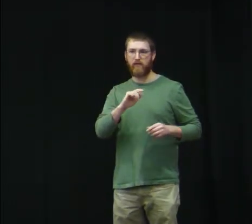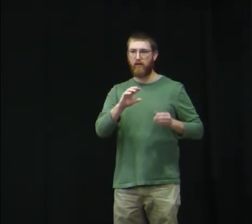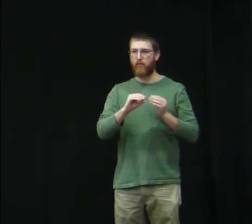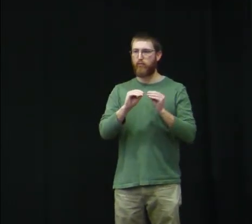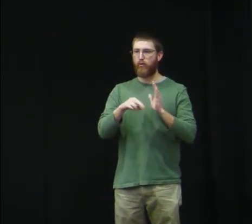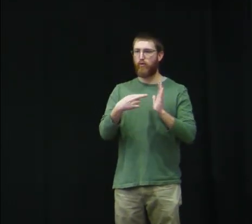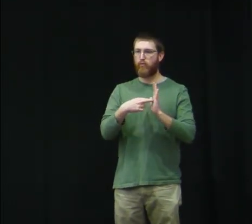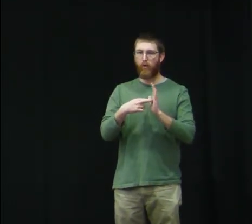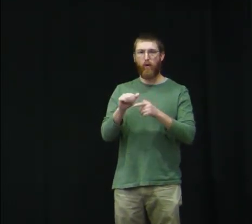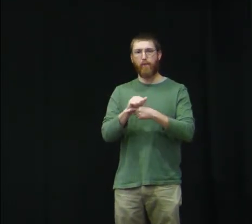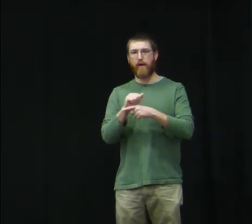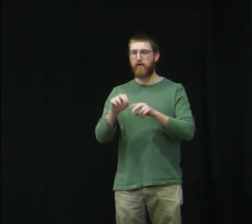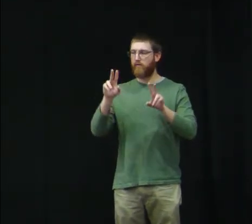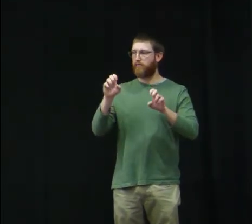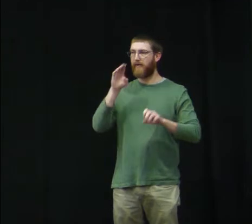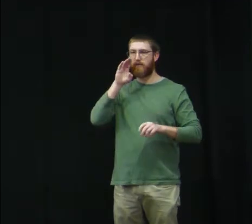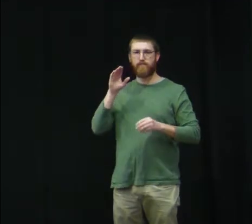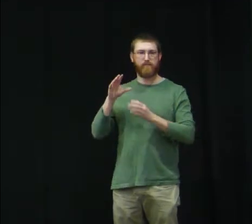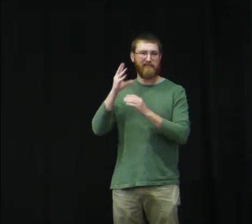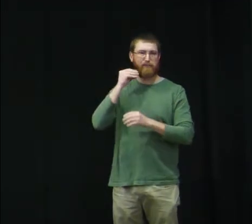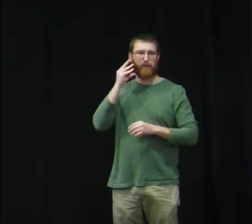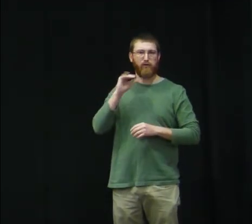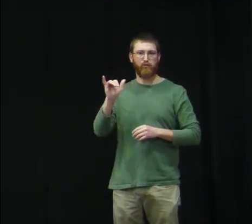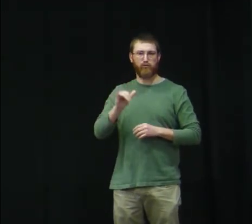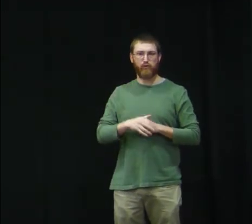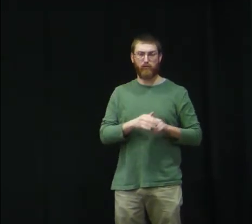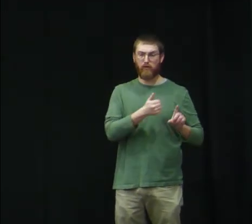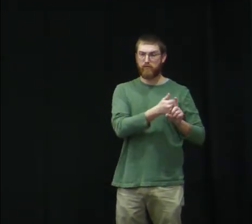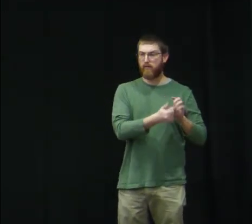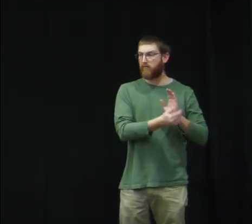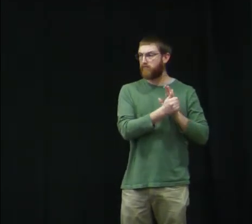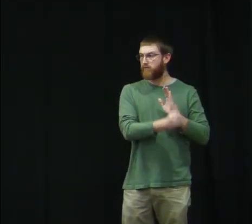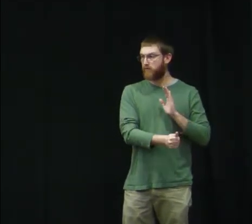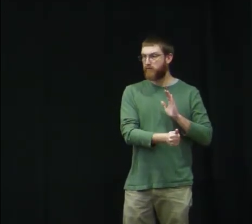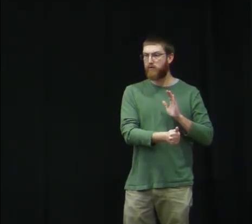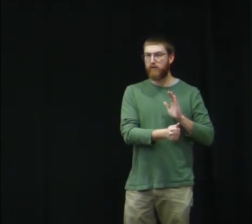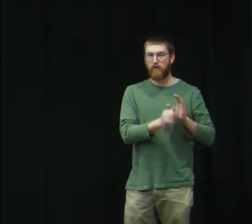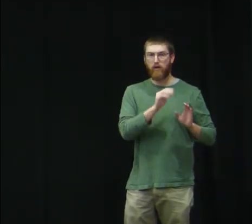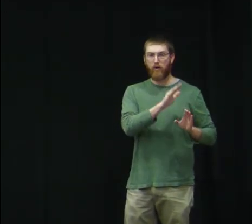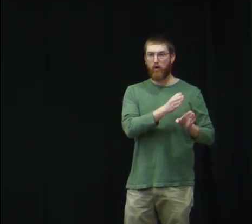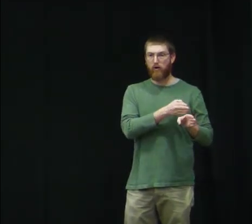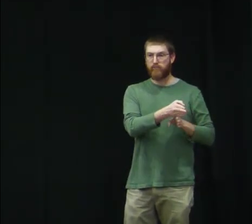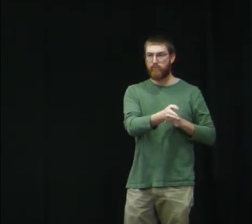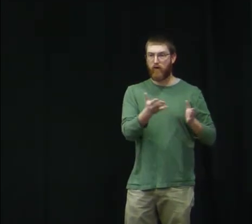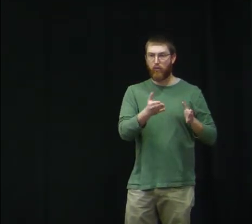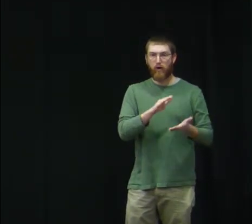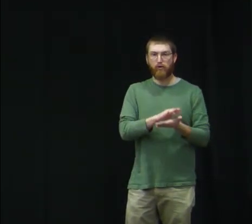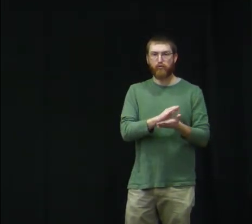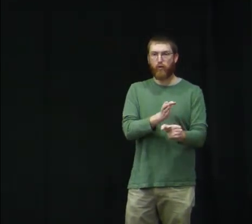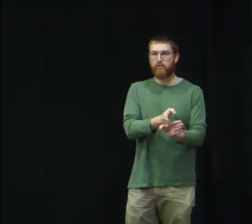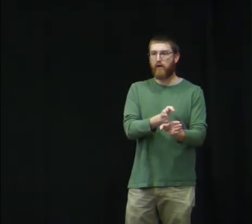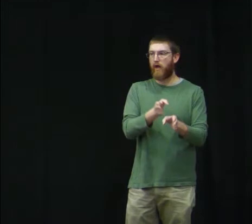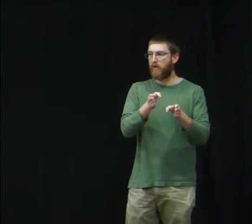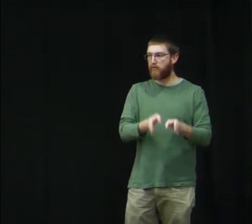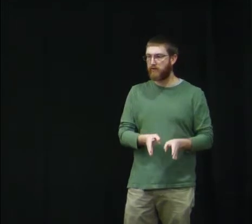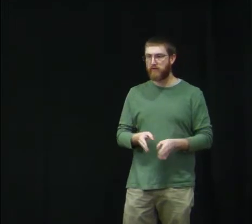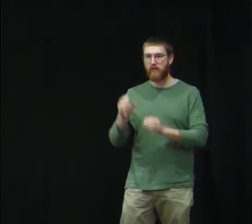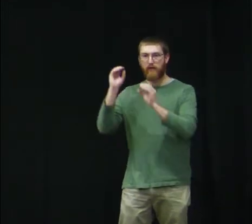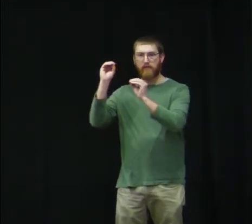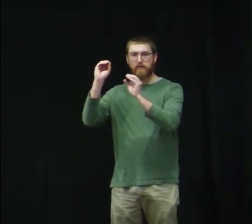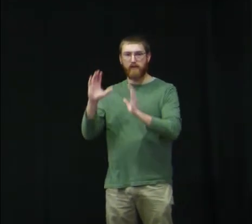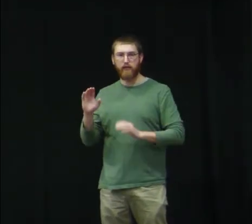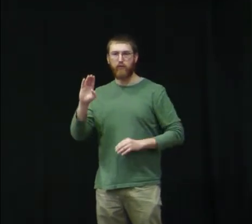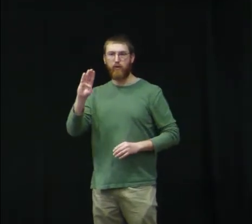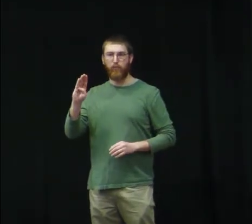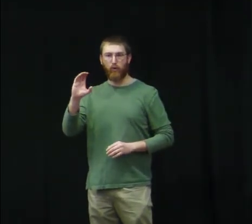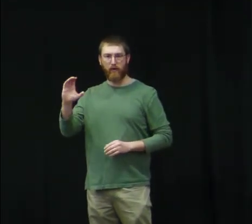part of that practical experience. So, and she's very skilled. Maggie's a school psych by trade, and she was a teacher at Will for